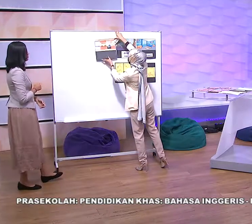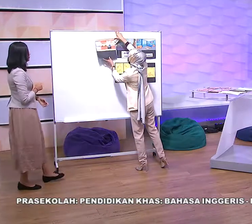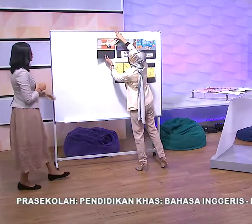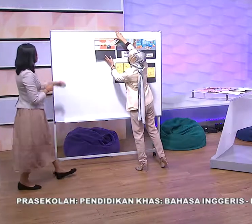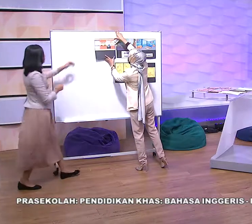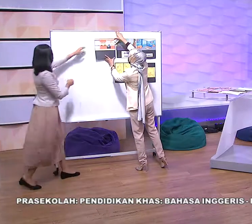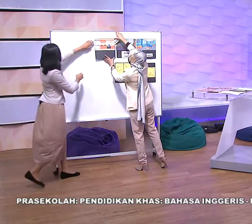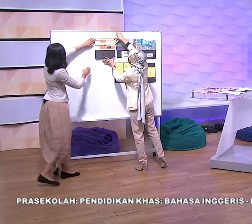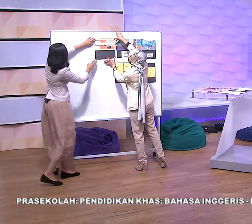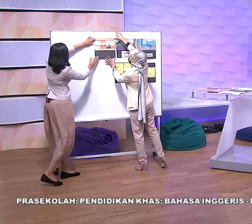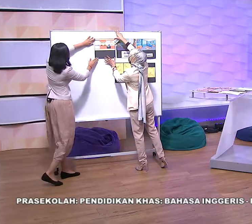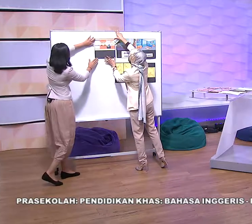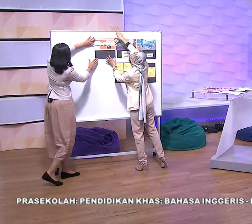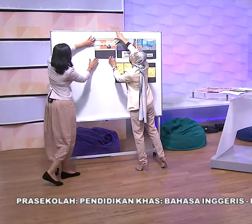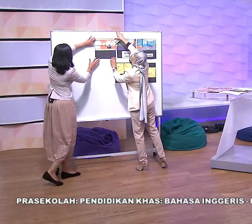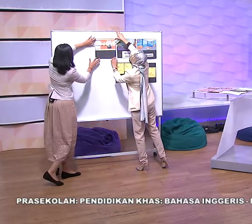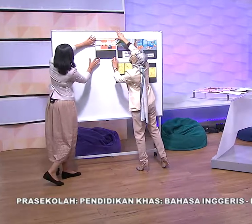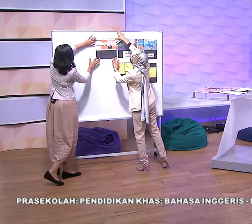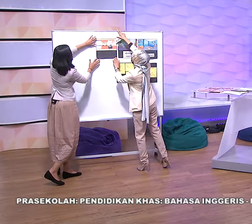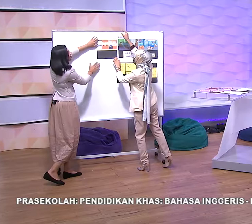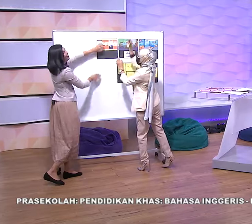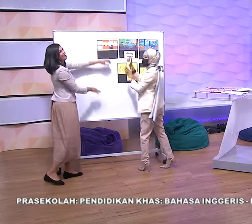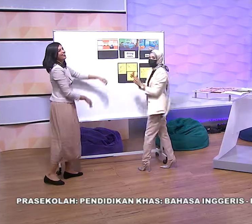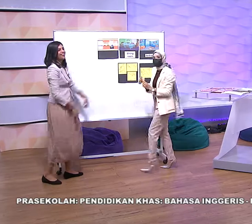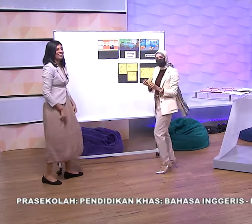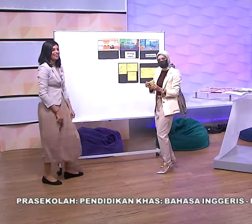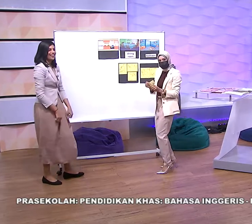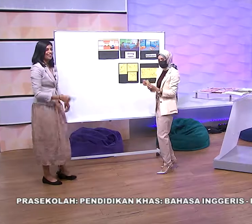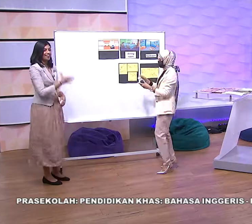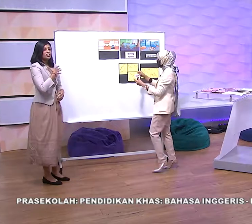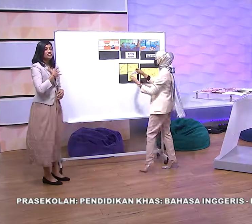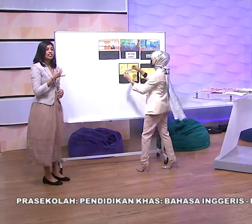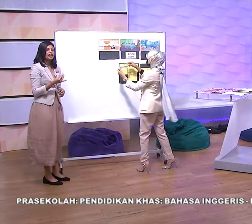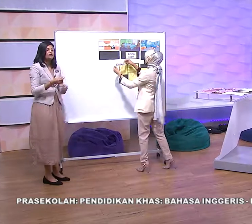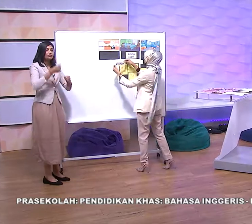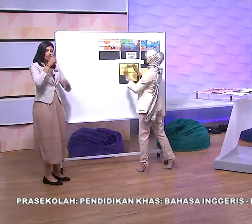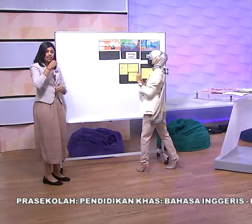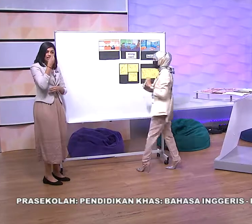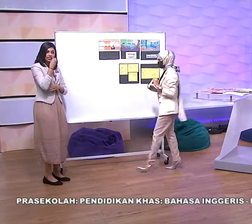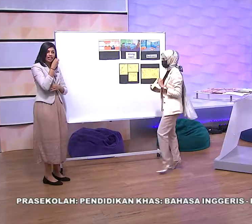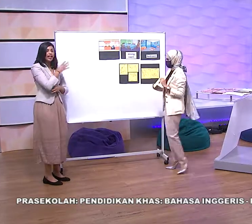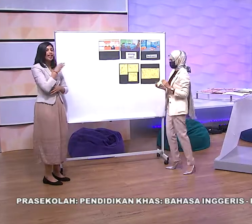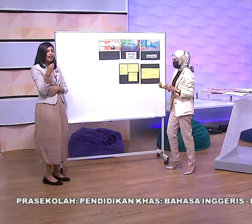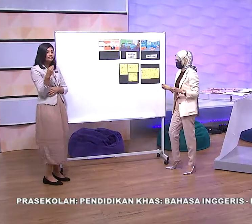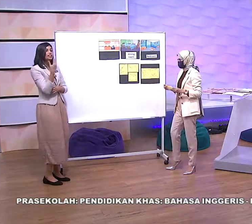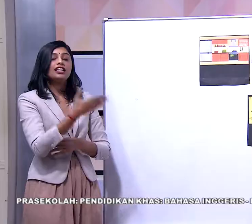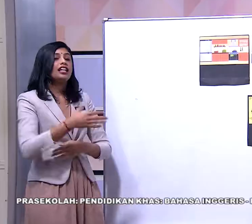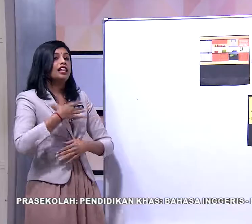Okay. Because I love to eat, so I love to cook. Okay. She loves to eat and loves